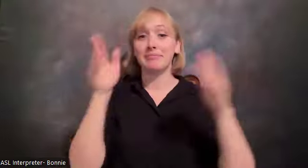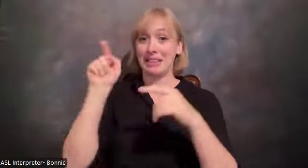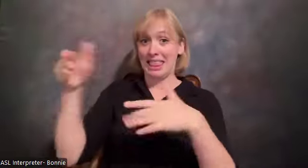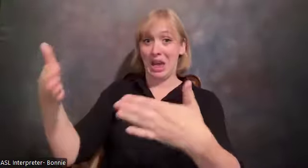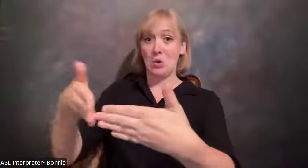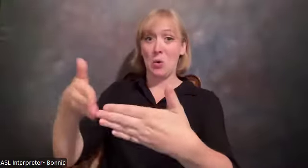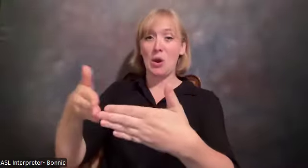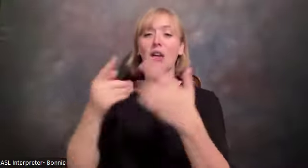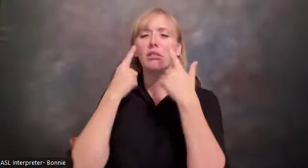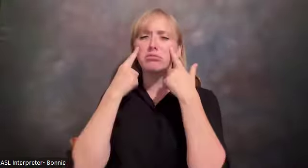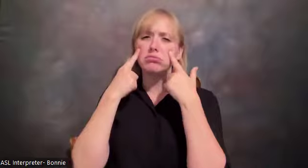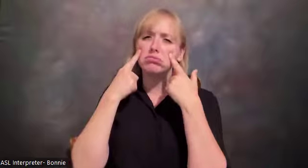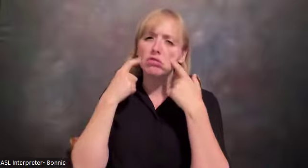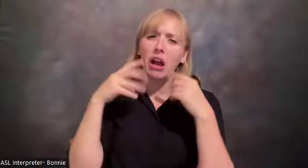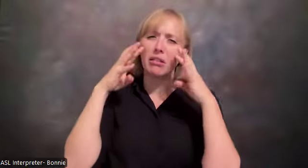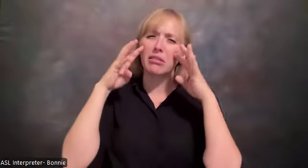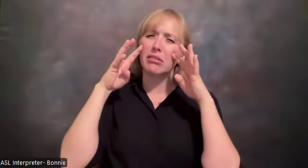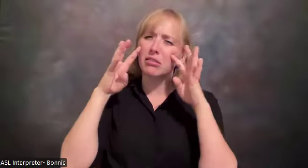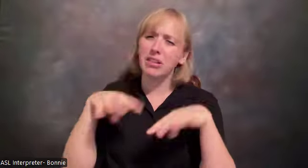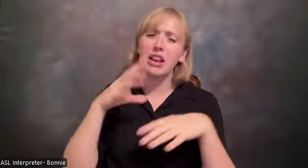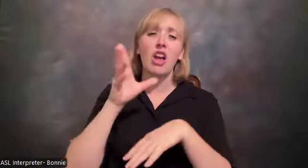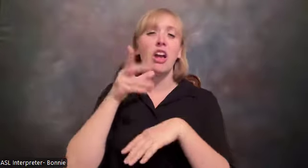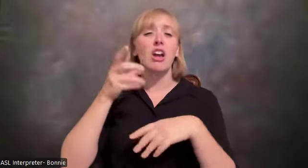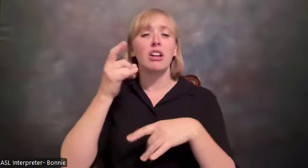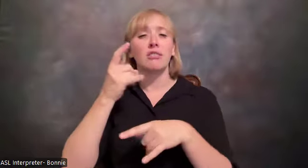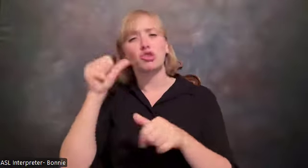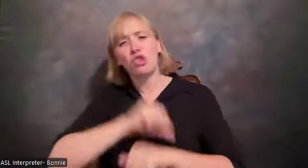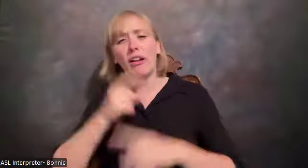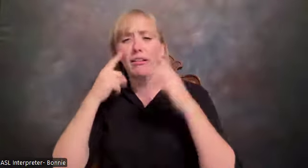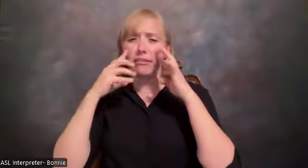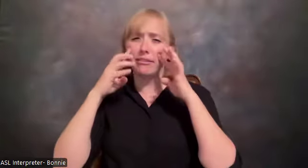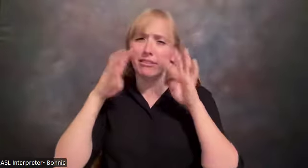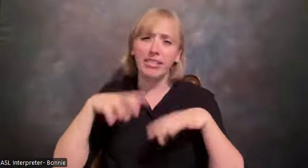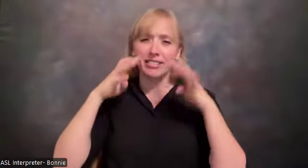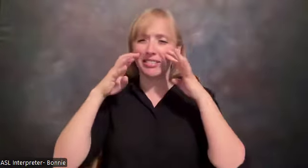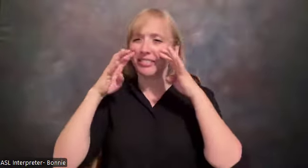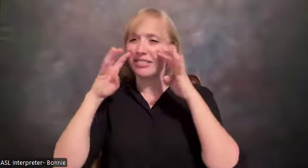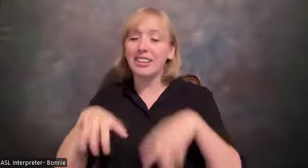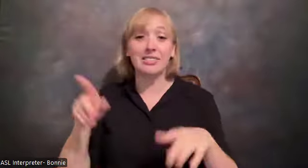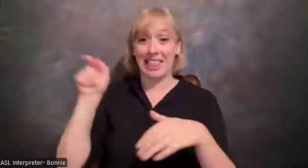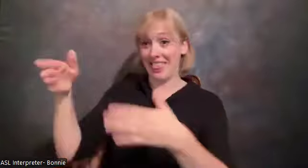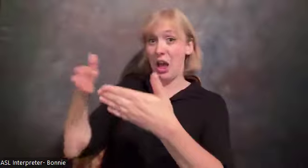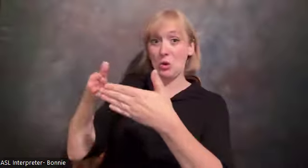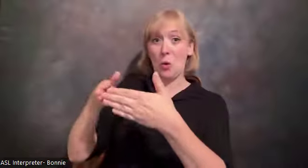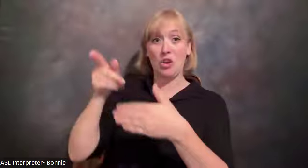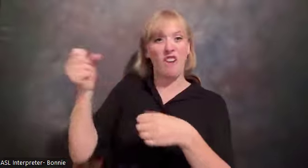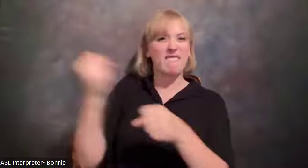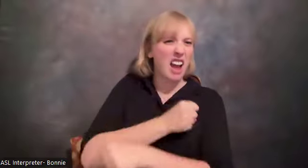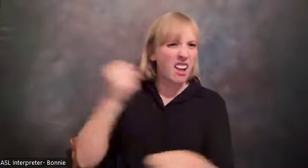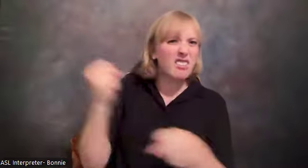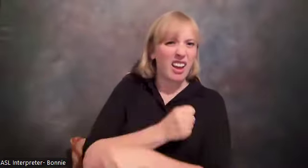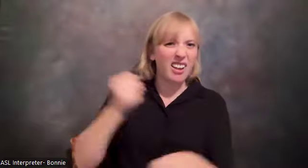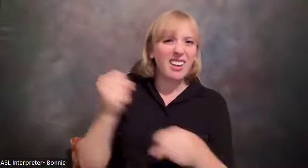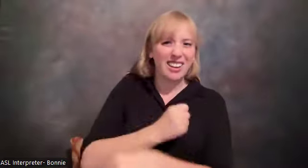we'd have the criers. You know them, they get a little drunk, like, oh. Over in that corner, we'd have the fighters. You know them,